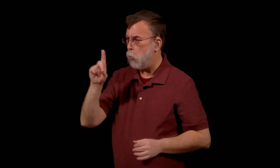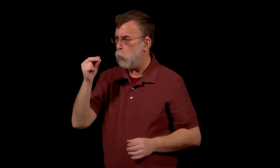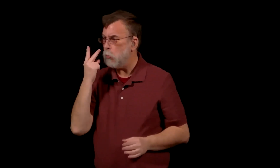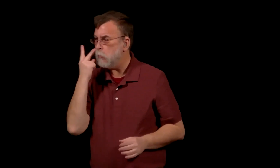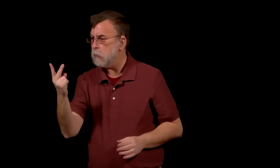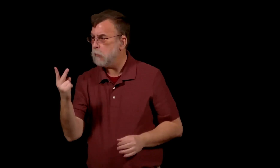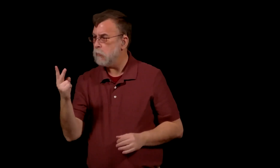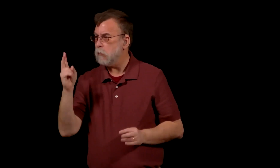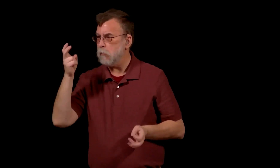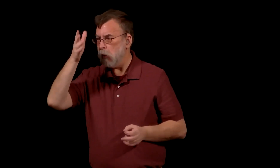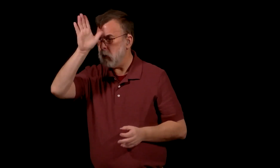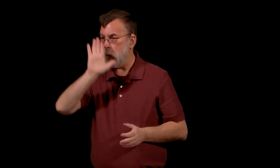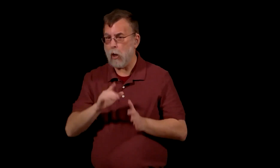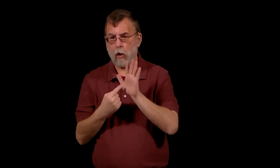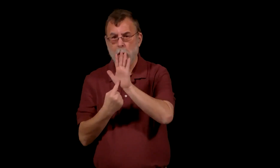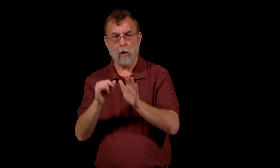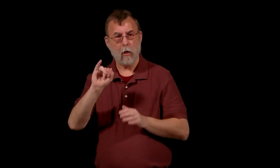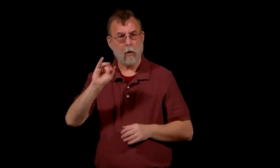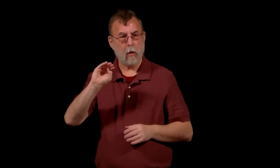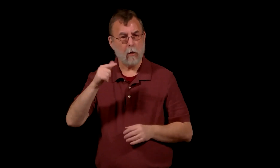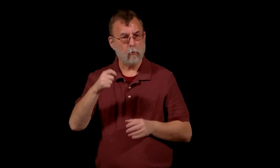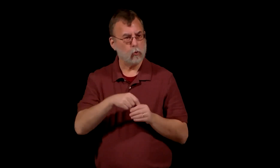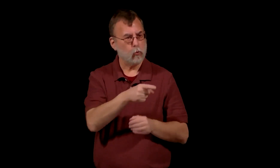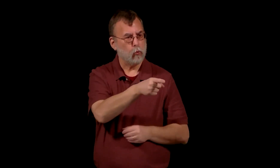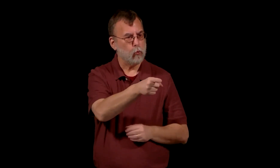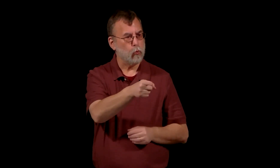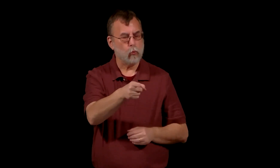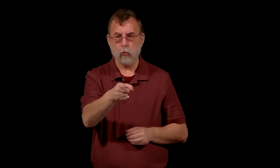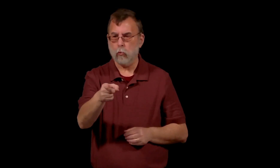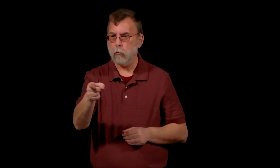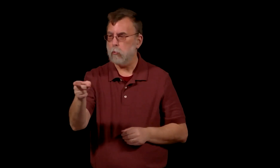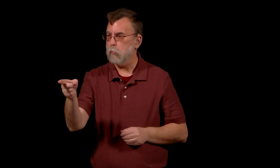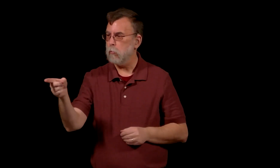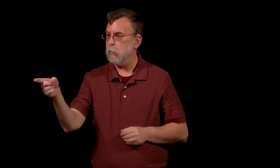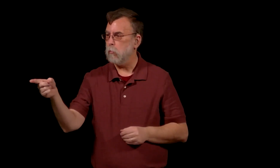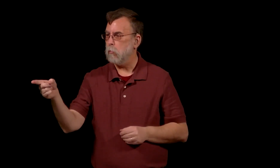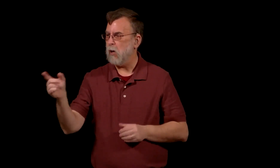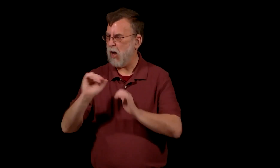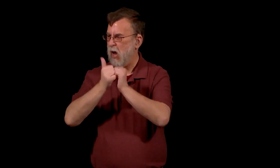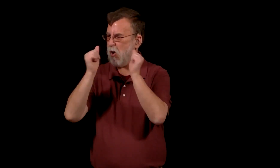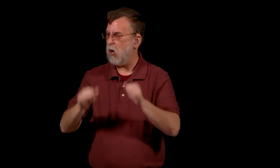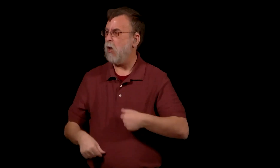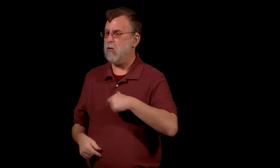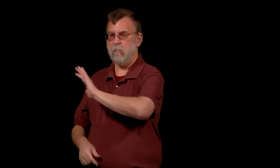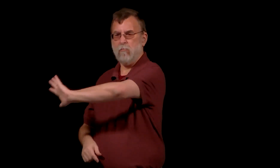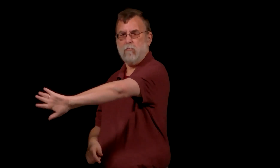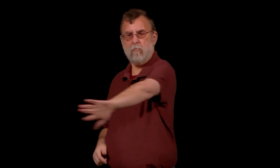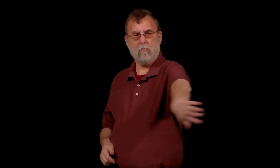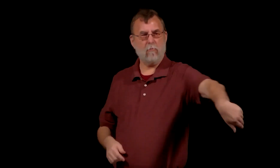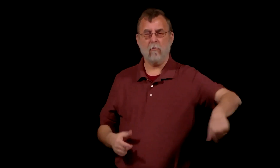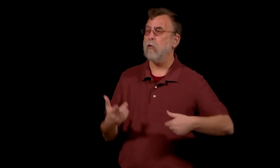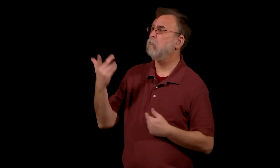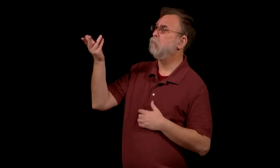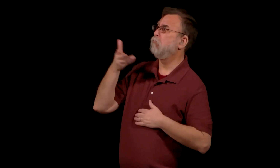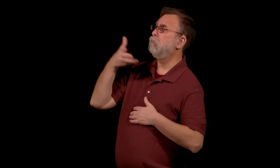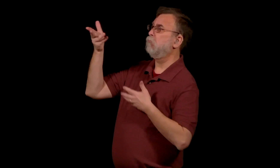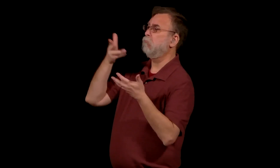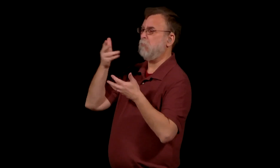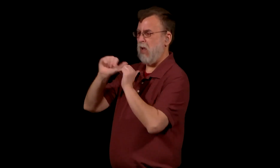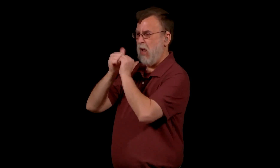to others. Because we see God. We see His image in all of us. We can't shun people and just say,